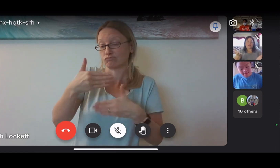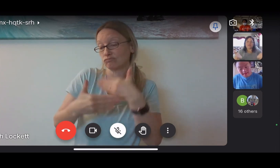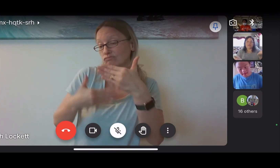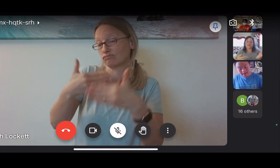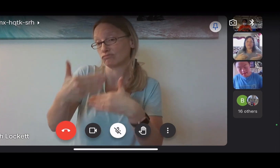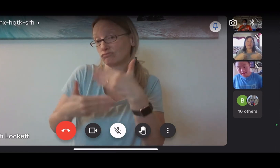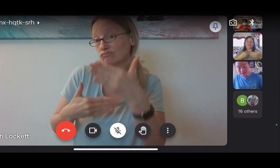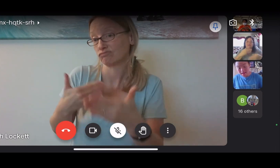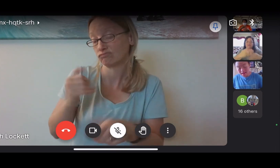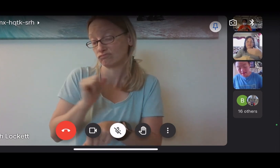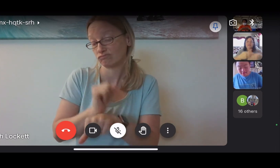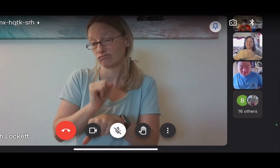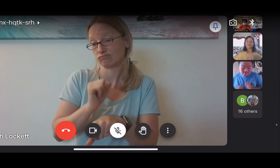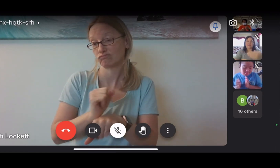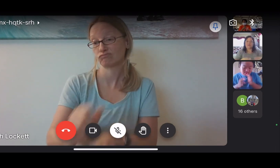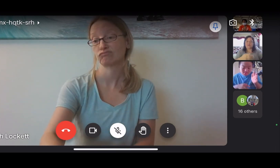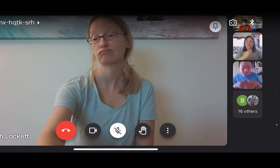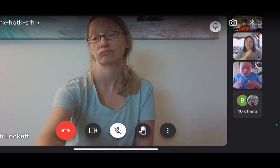with mine.